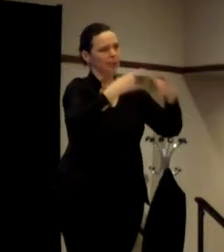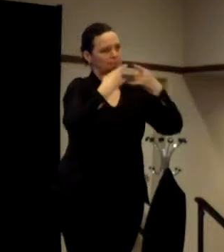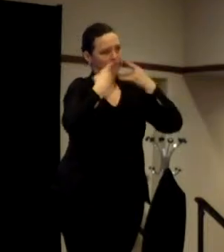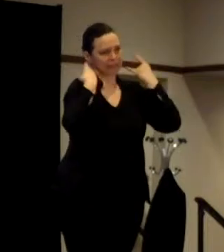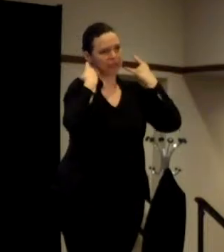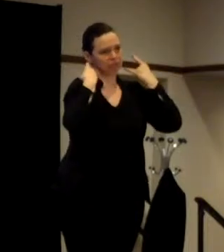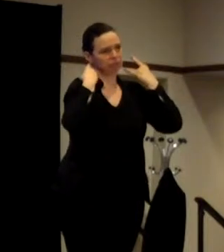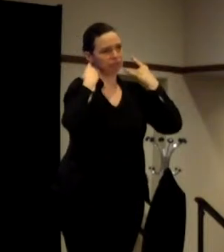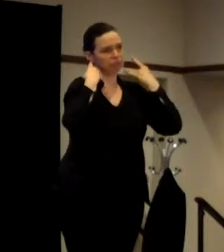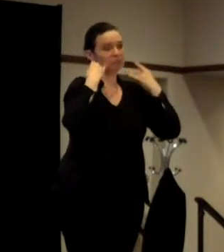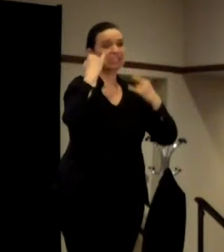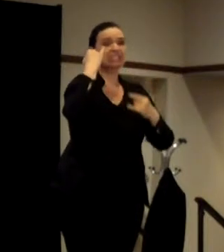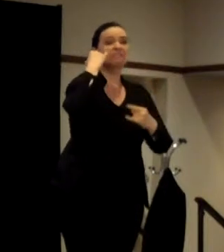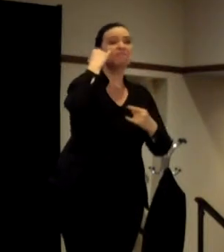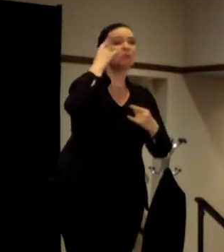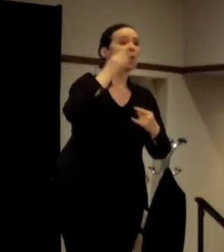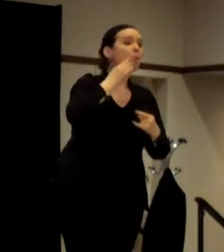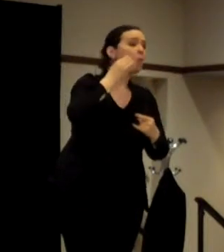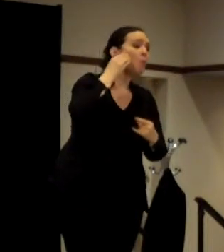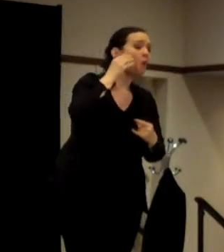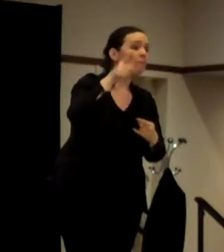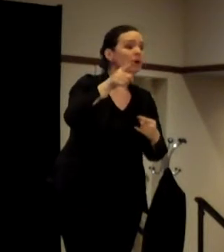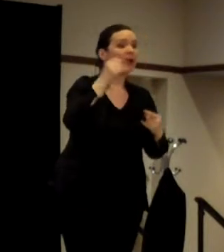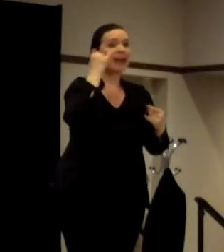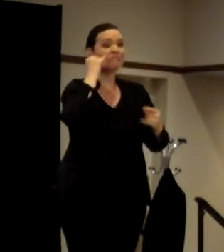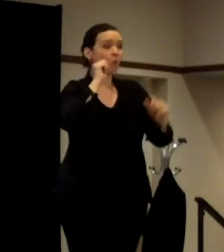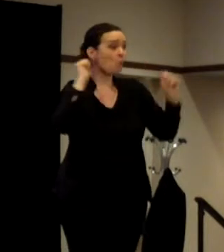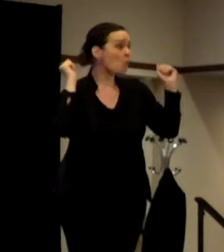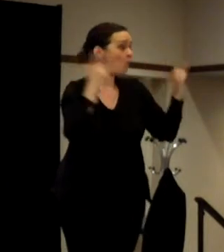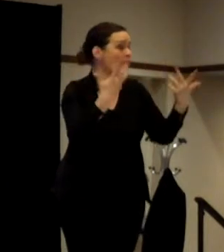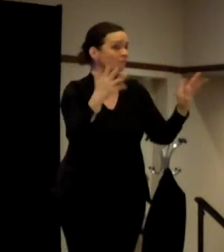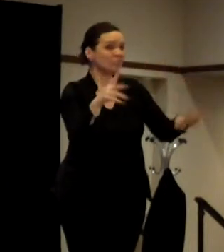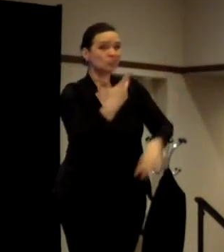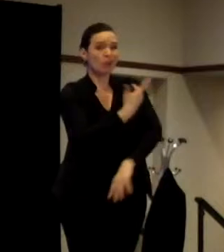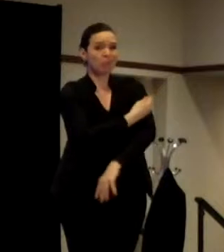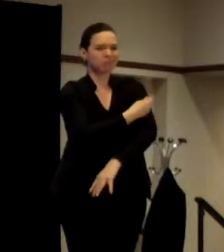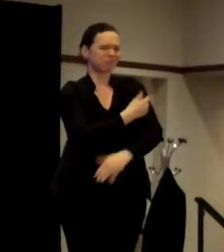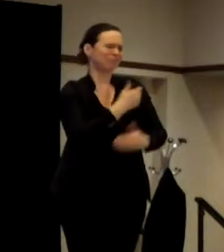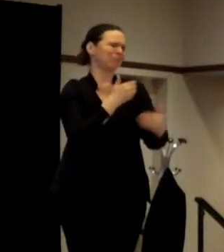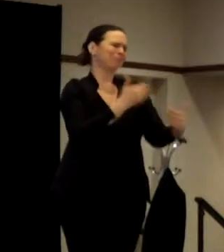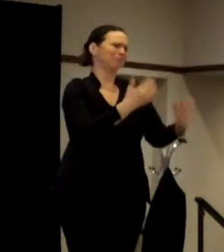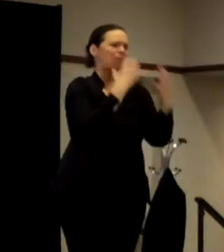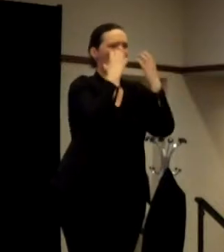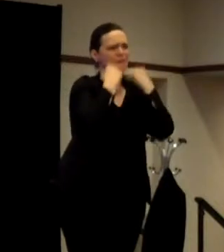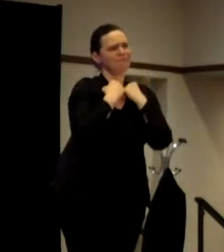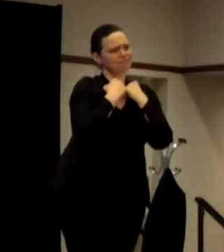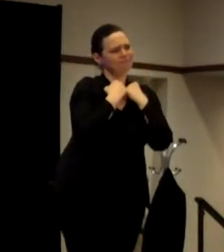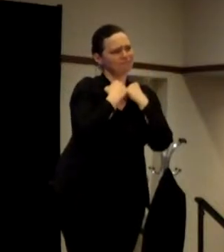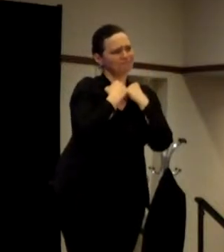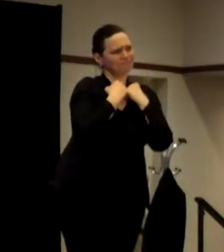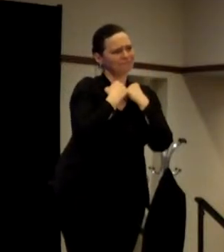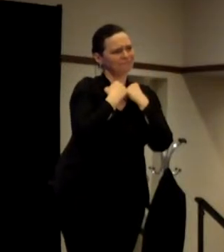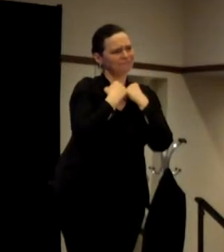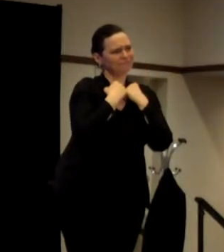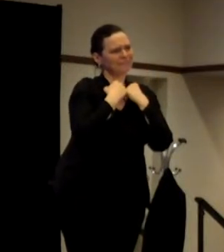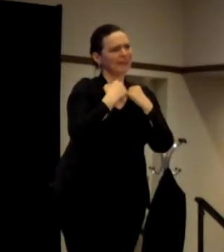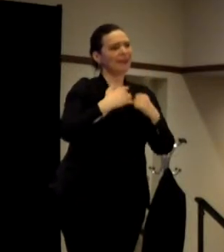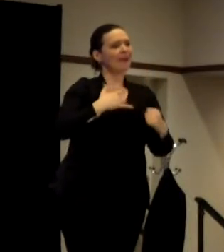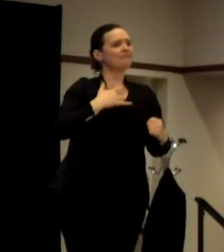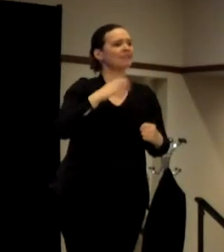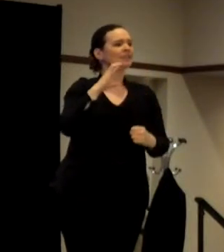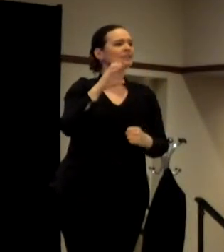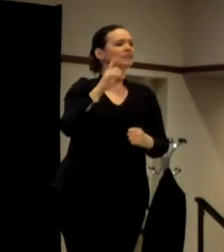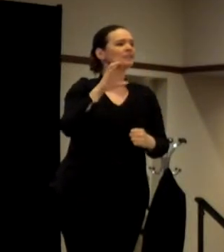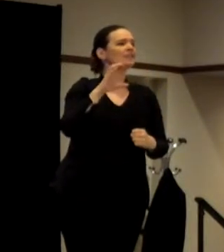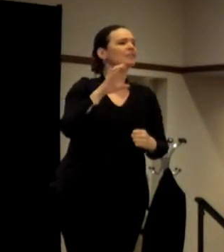maybe you wouldn't wear a mask. So I think the CDC is catching up with the reality of the situation there. But